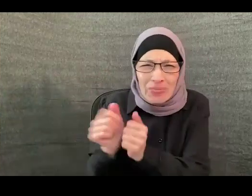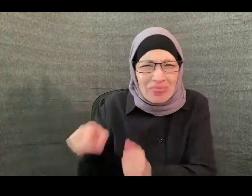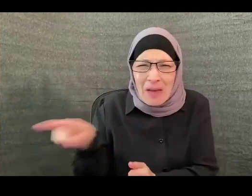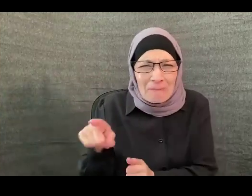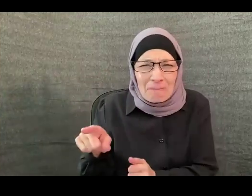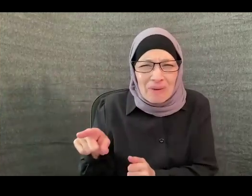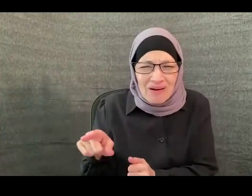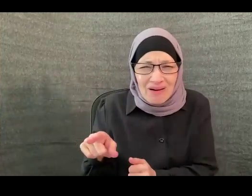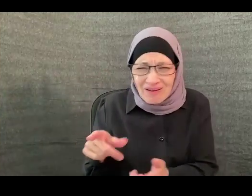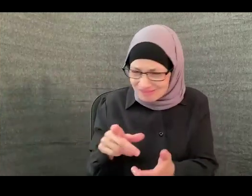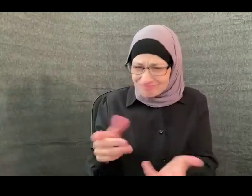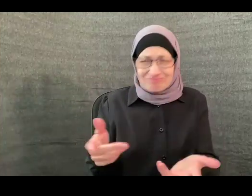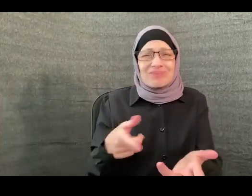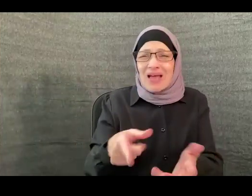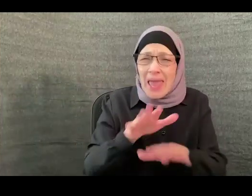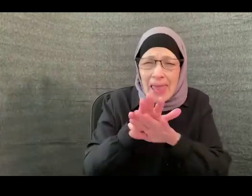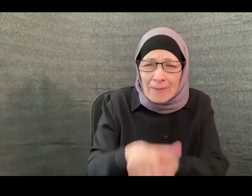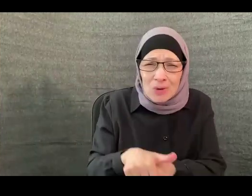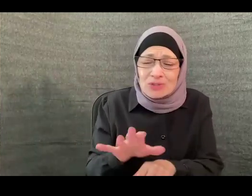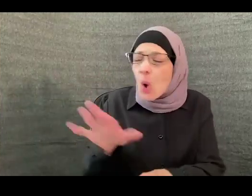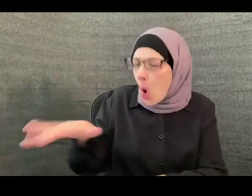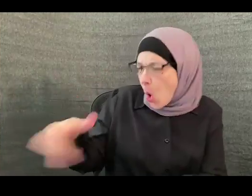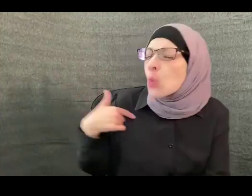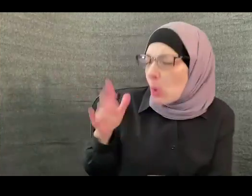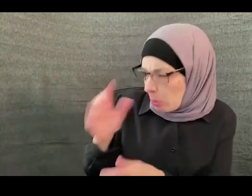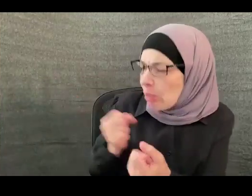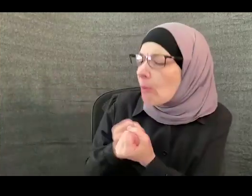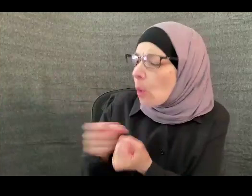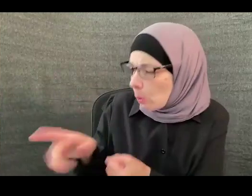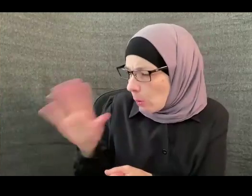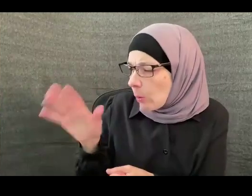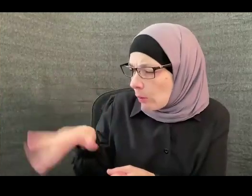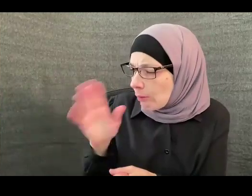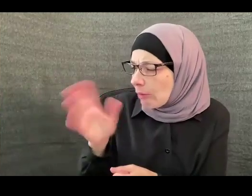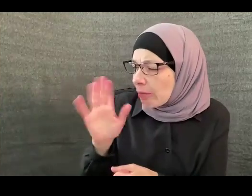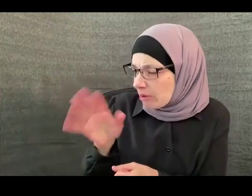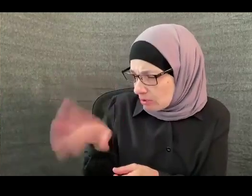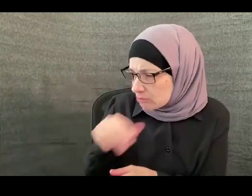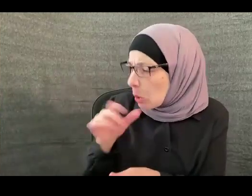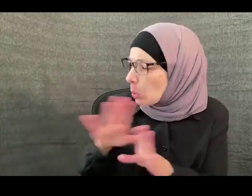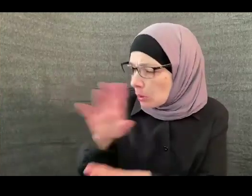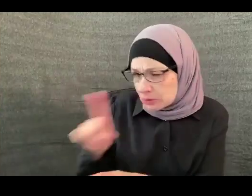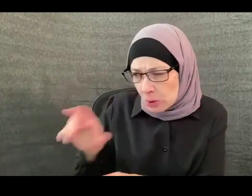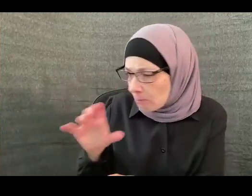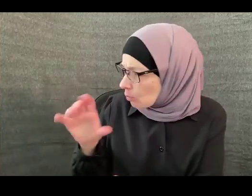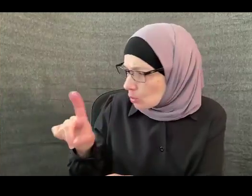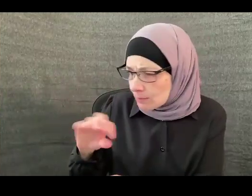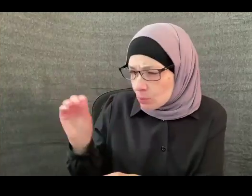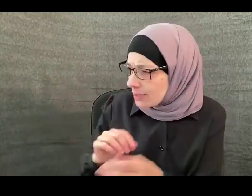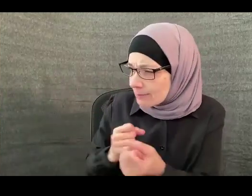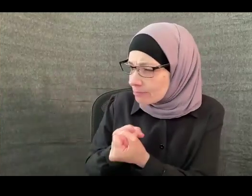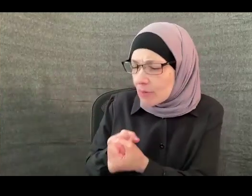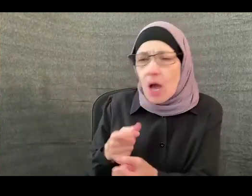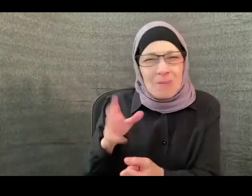is. Medina is where the profit is made. Medina is where the trade takes place.